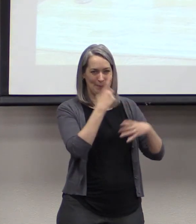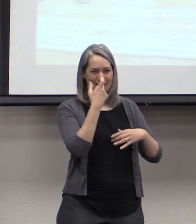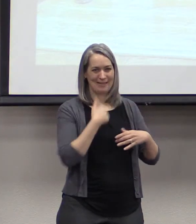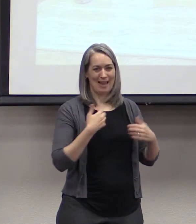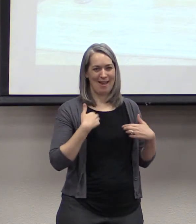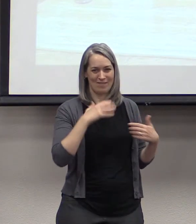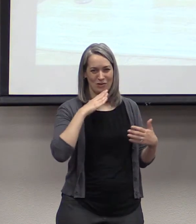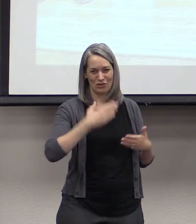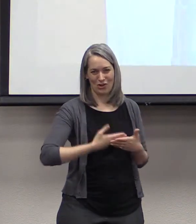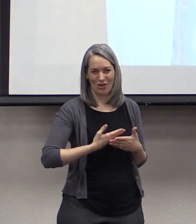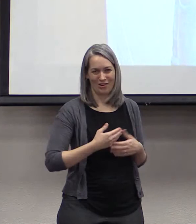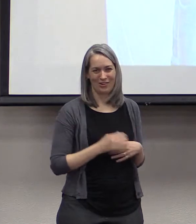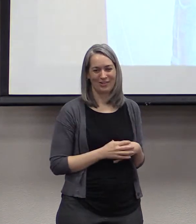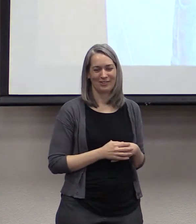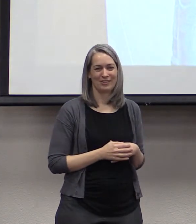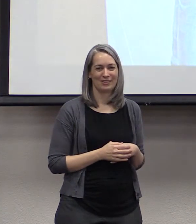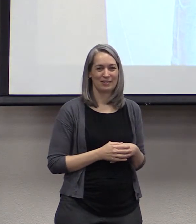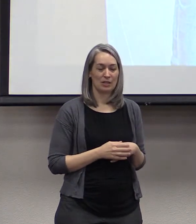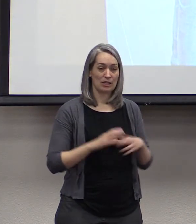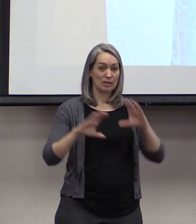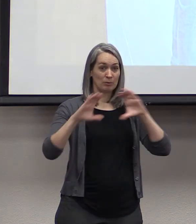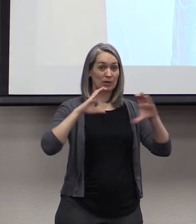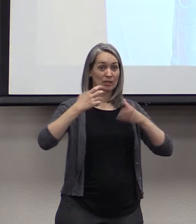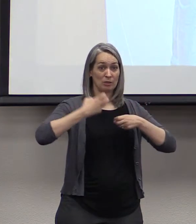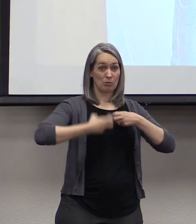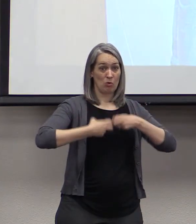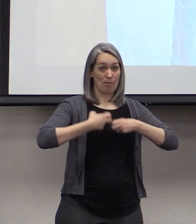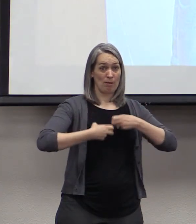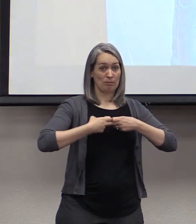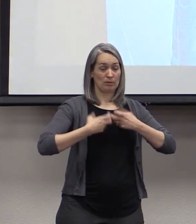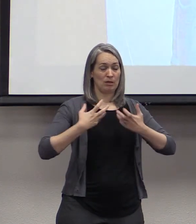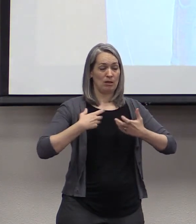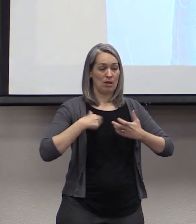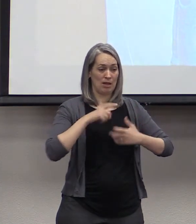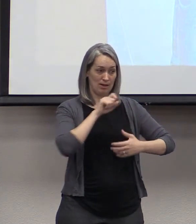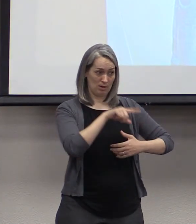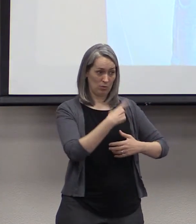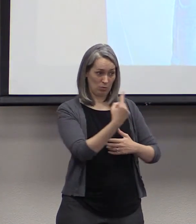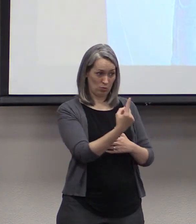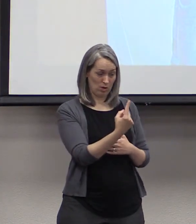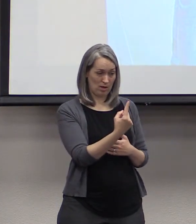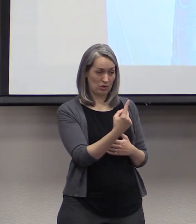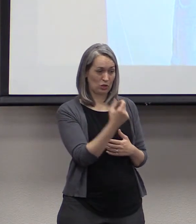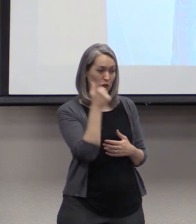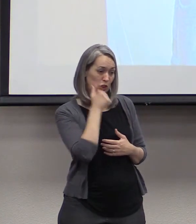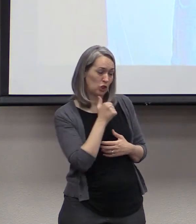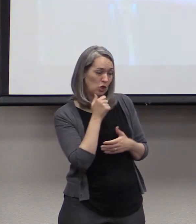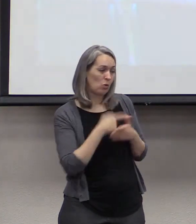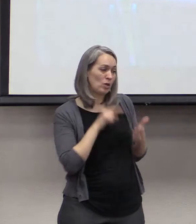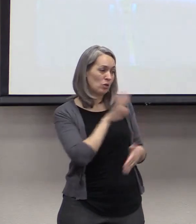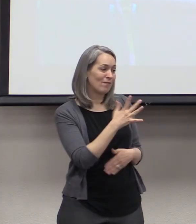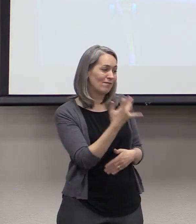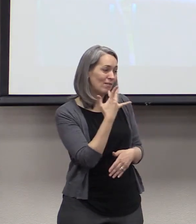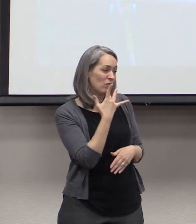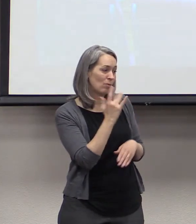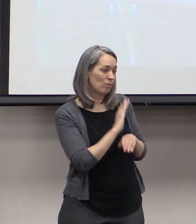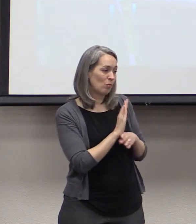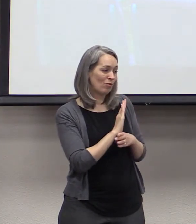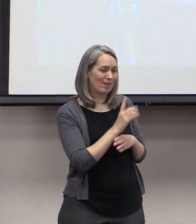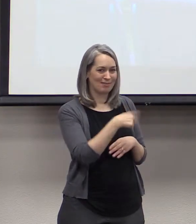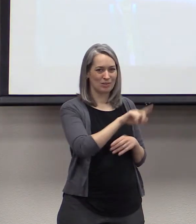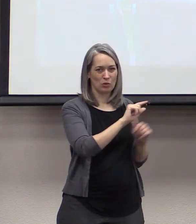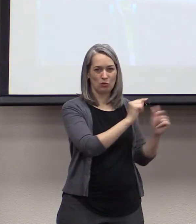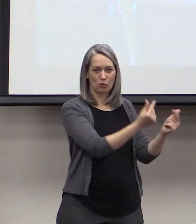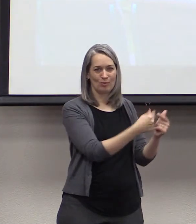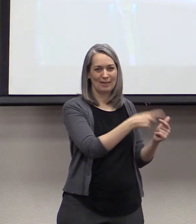Talking about communication problems, I asked one group of girls what their favorite movie was, and they said something along the